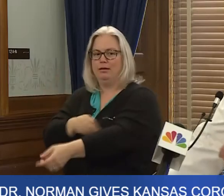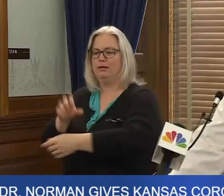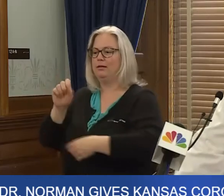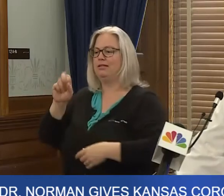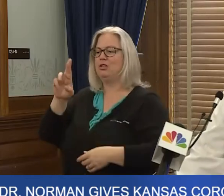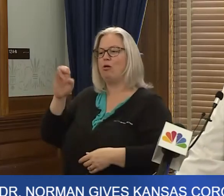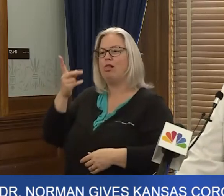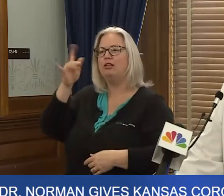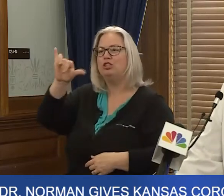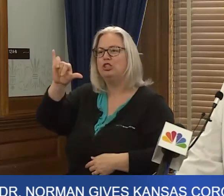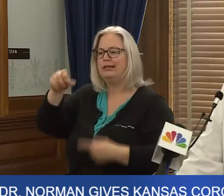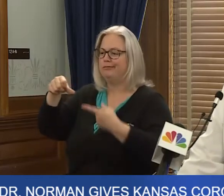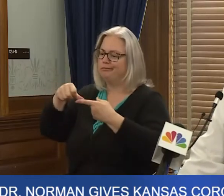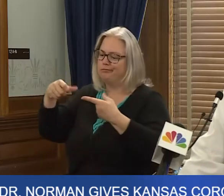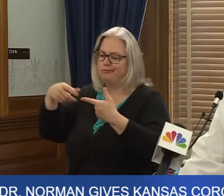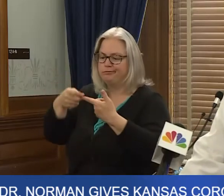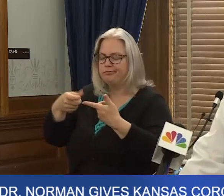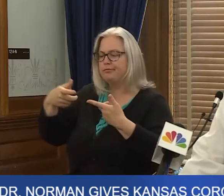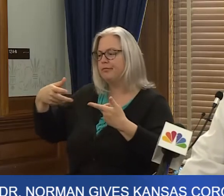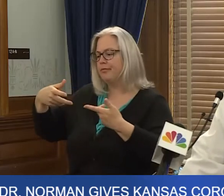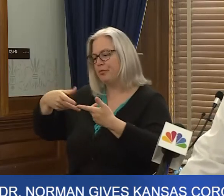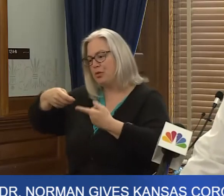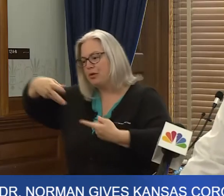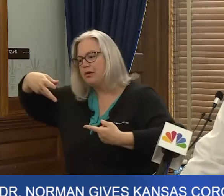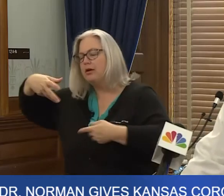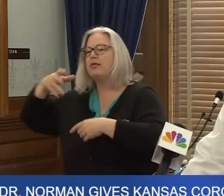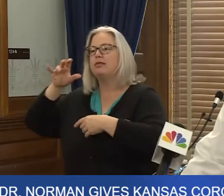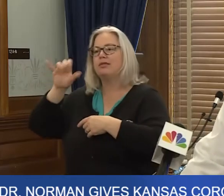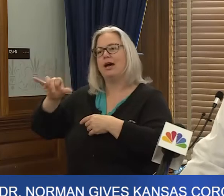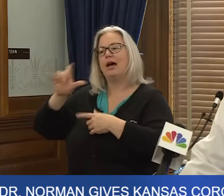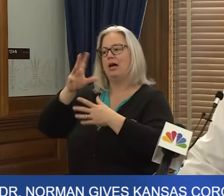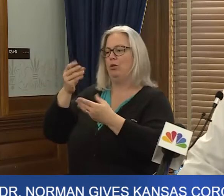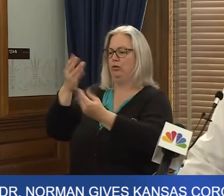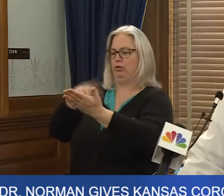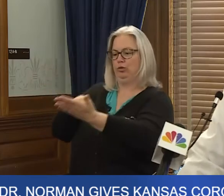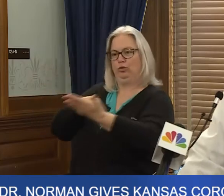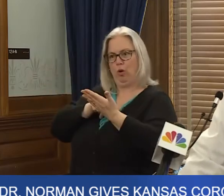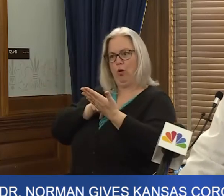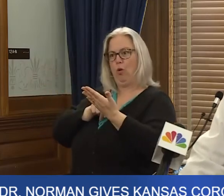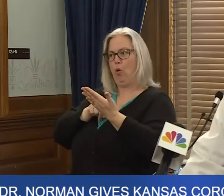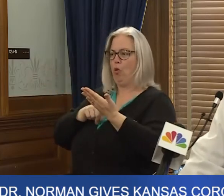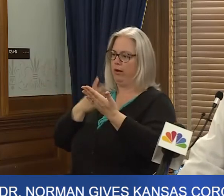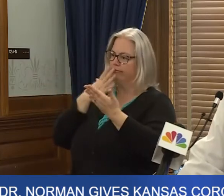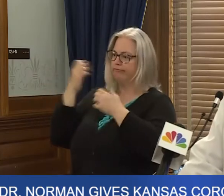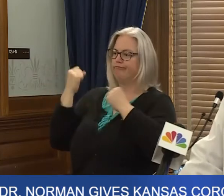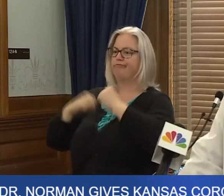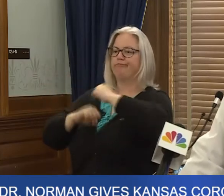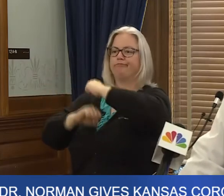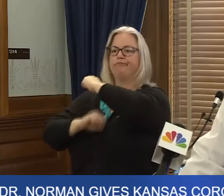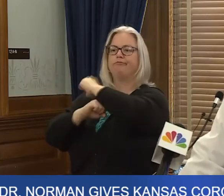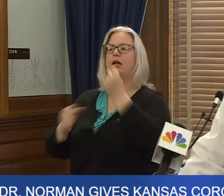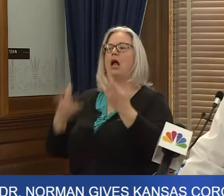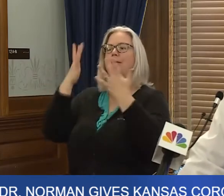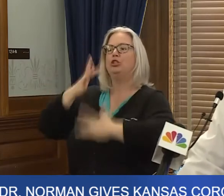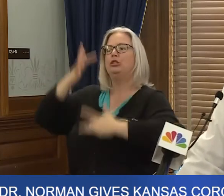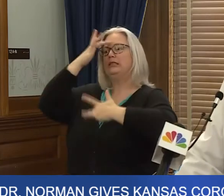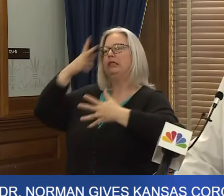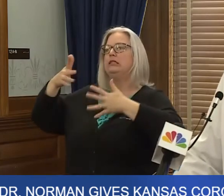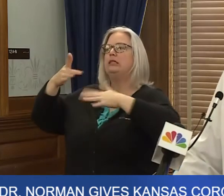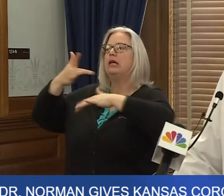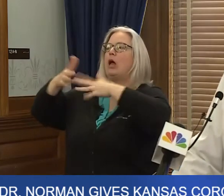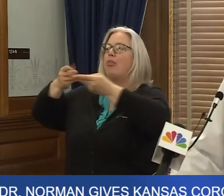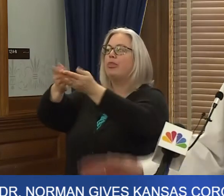testing. And because that was what will really provide us a good foundation for how much disease has been out there that